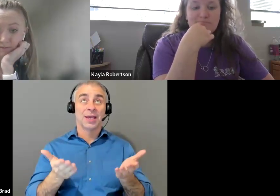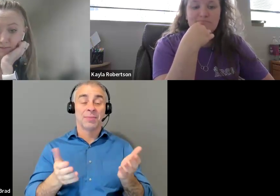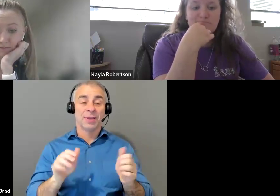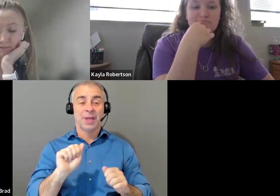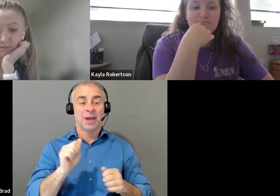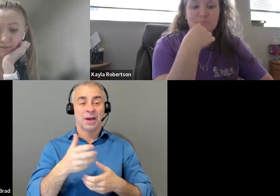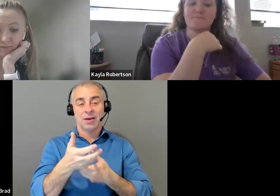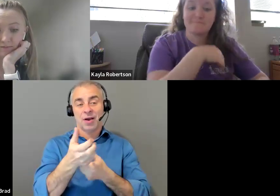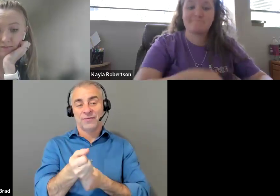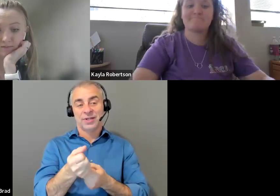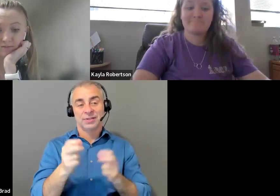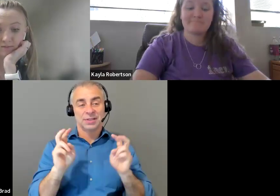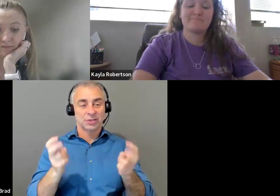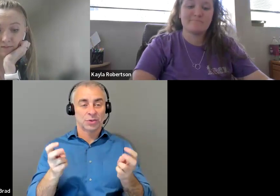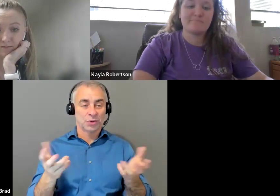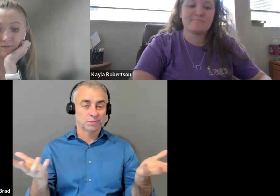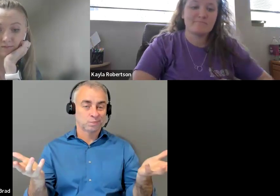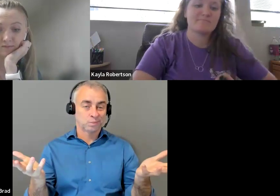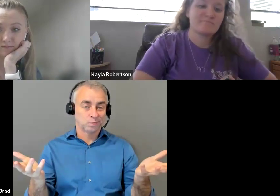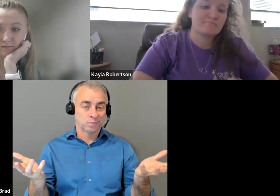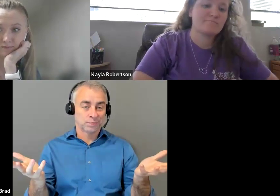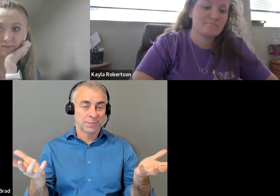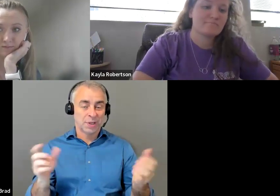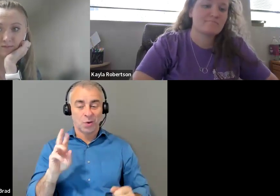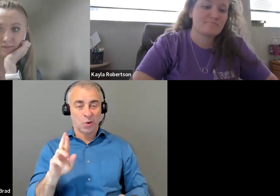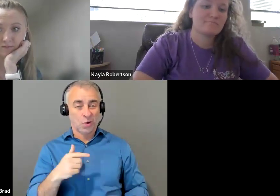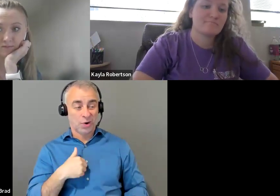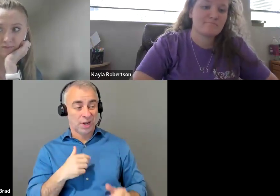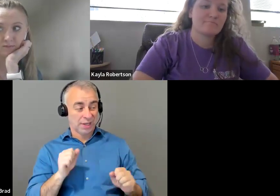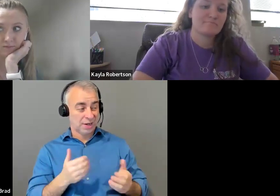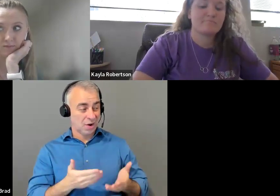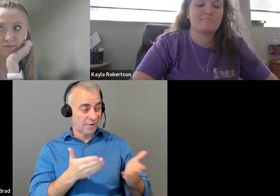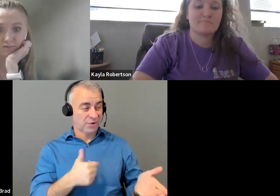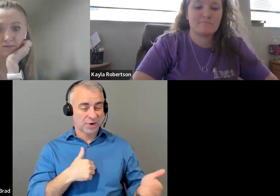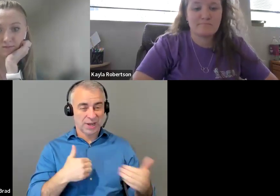confidence thing, or what do I have to really offer?